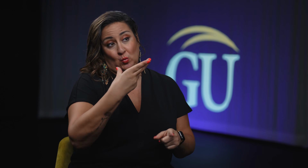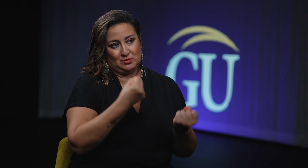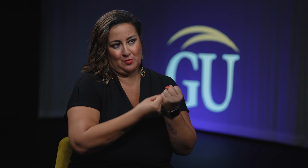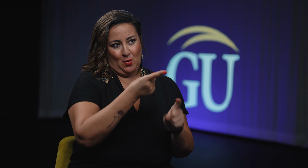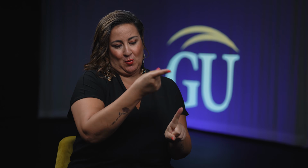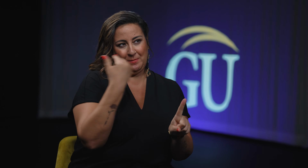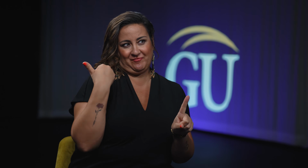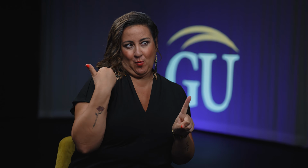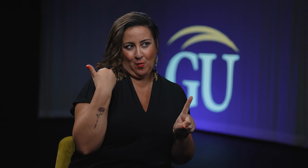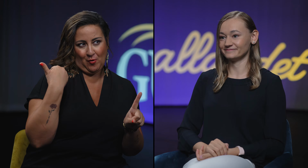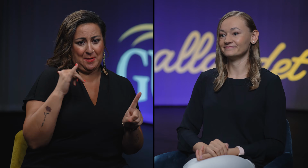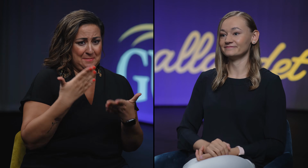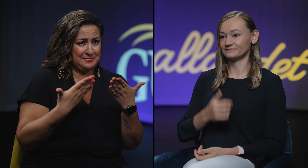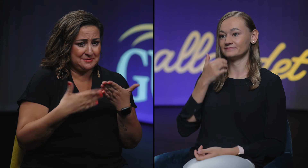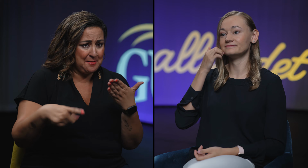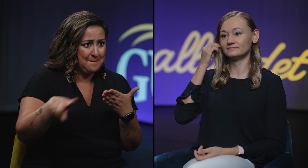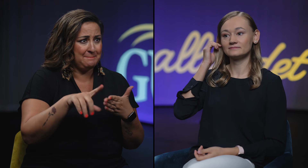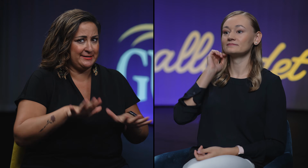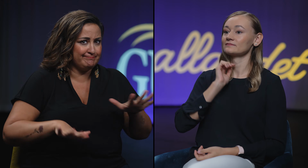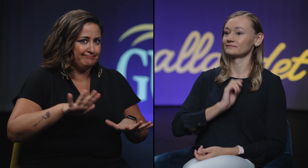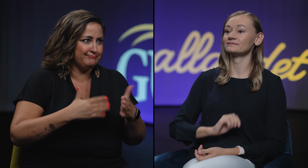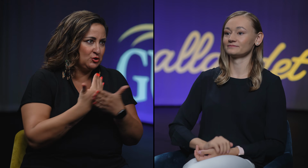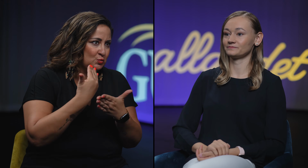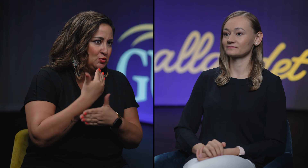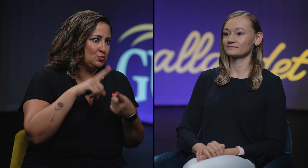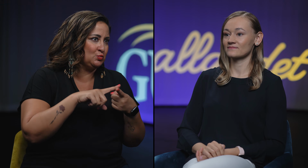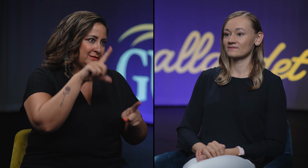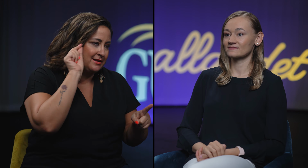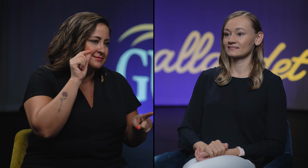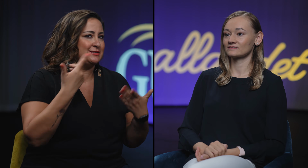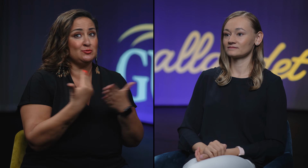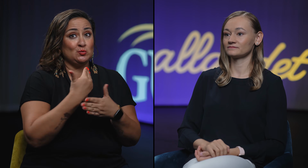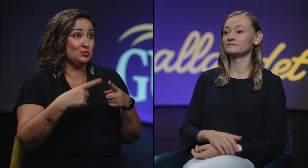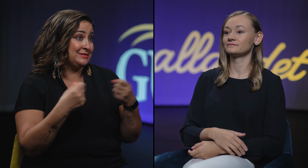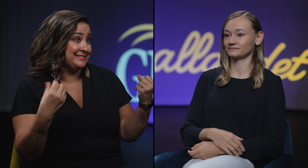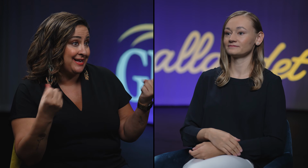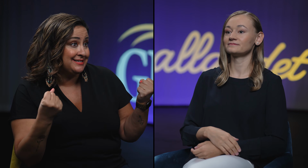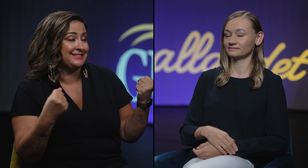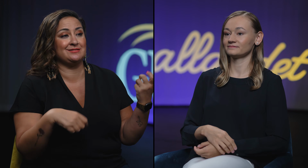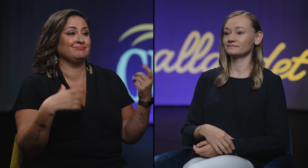player. You probably help them being new to Gallaudet, new to ASL, and being away from home.